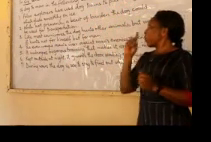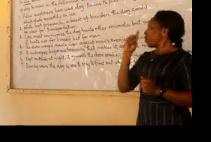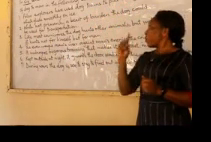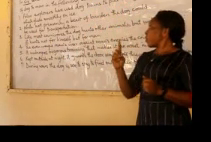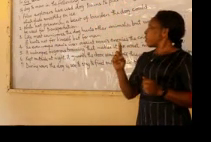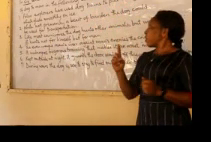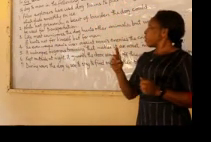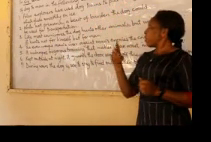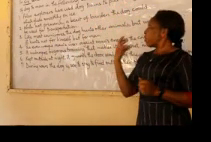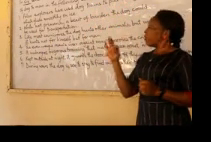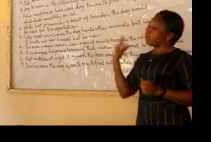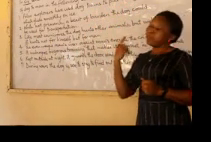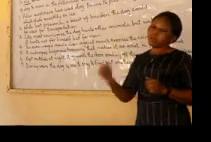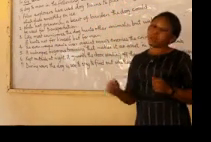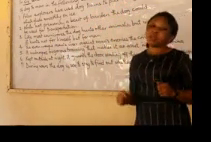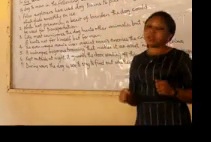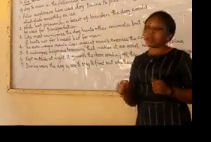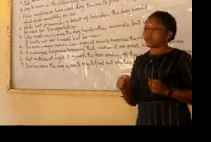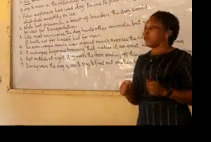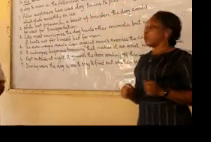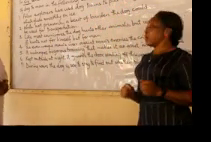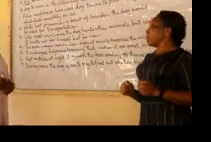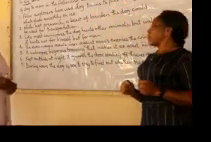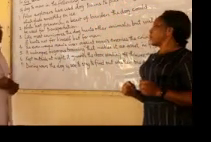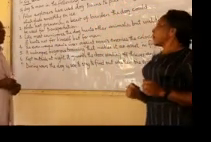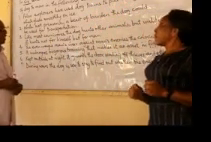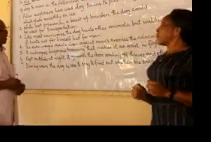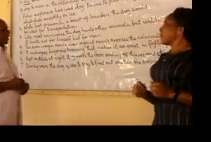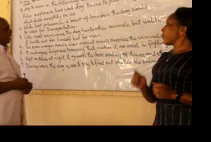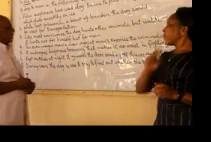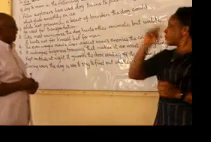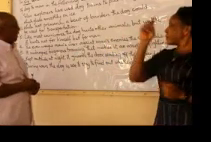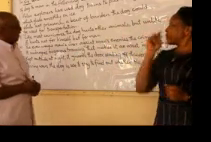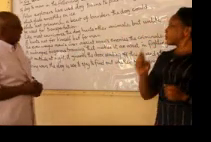either the first one or the second one.